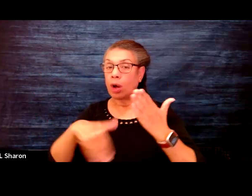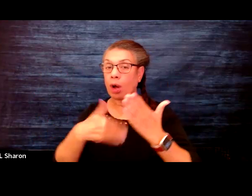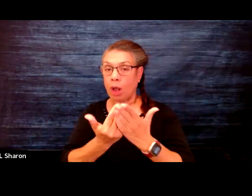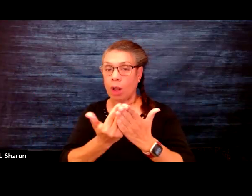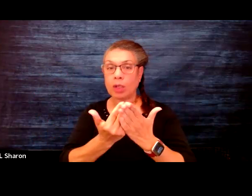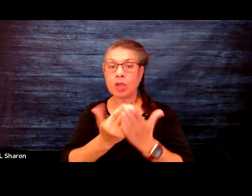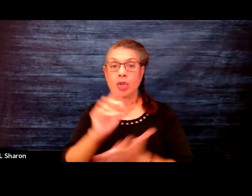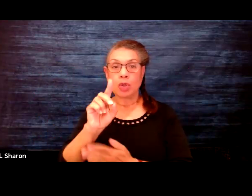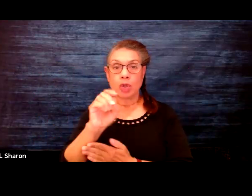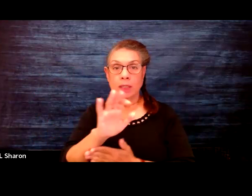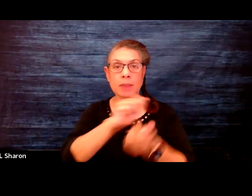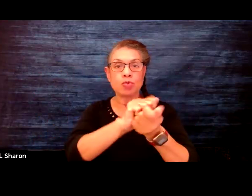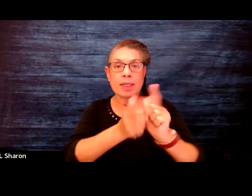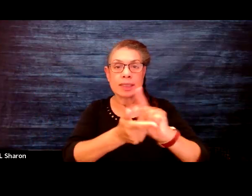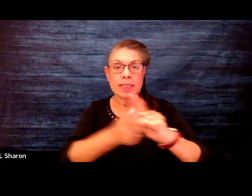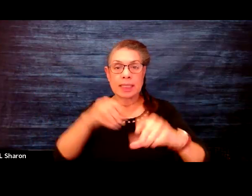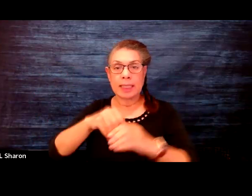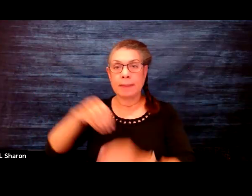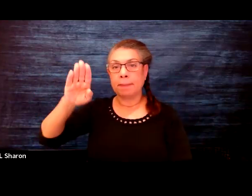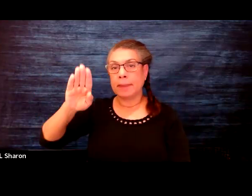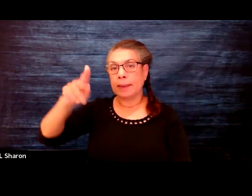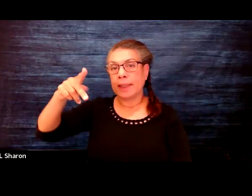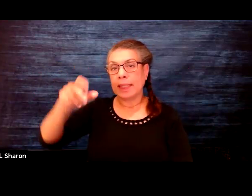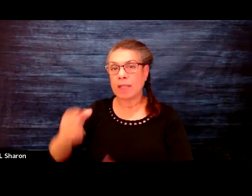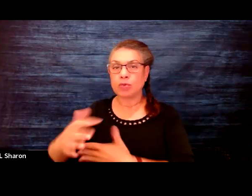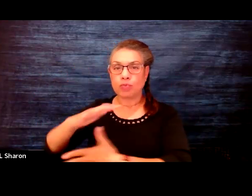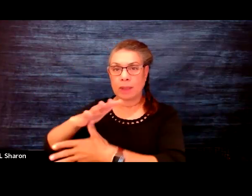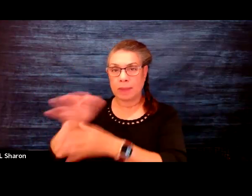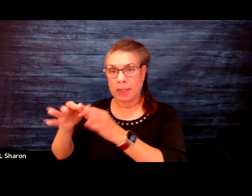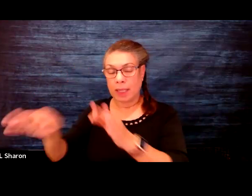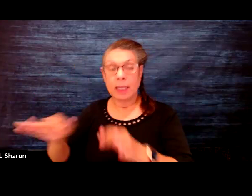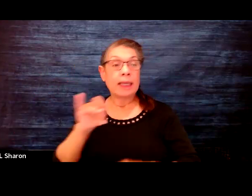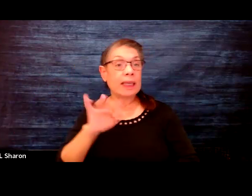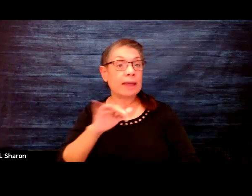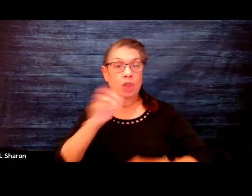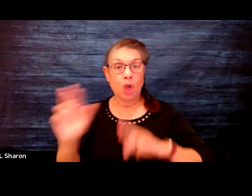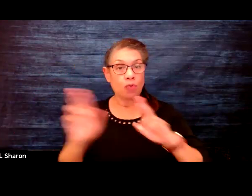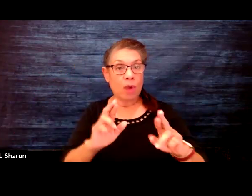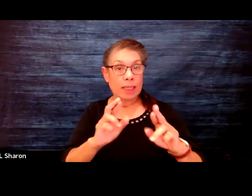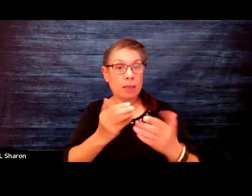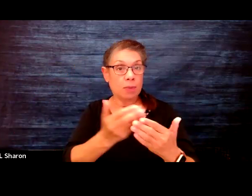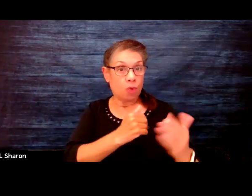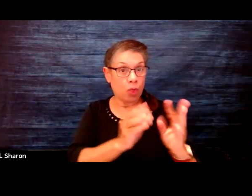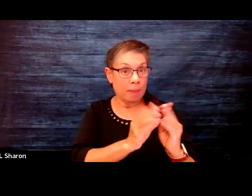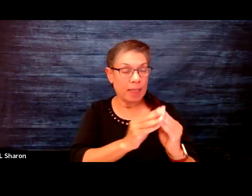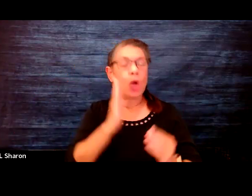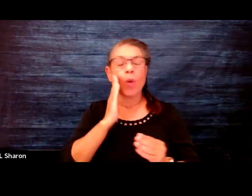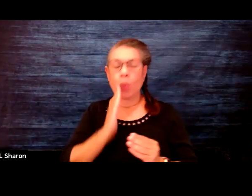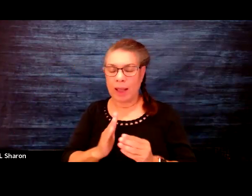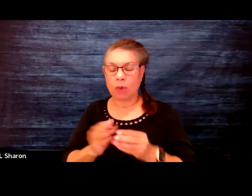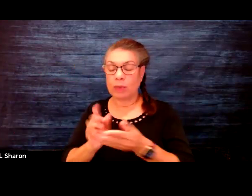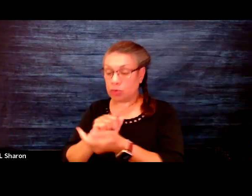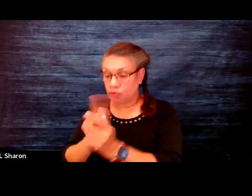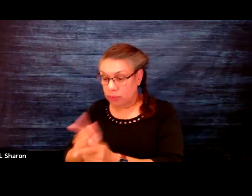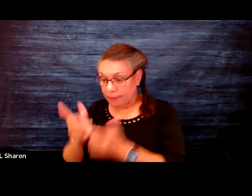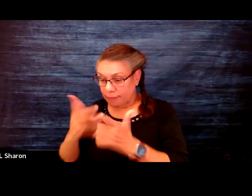BPS languages. Any translations that are not ready prior to the start of the meeting will be posted as soon as they are